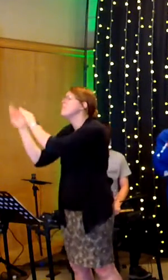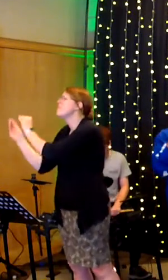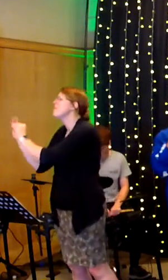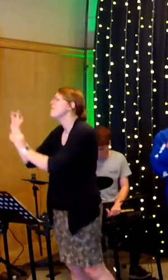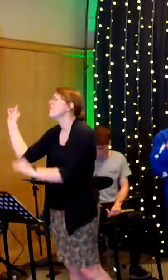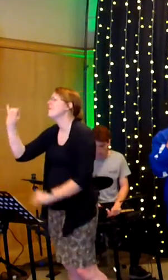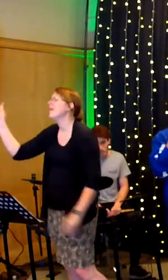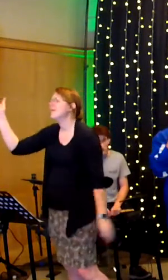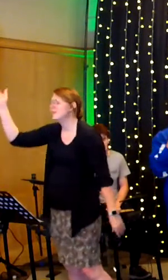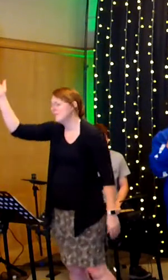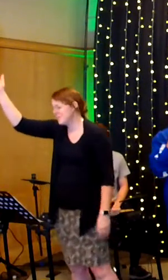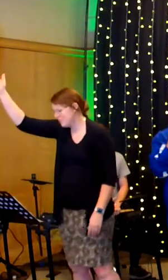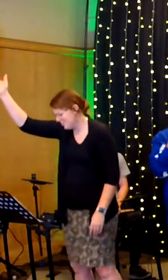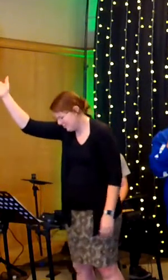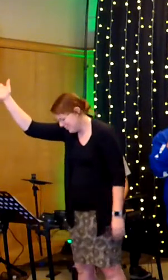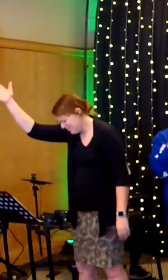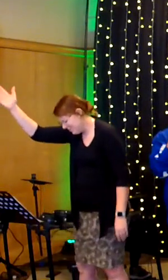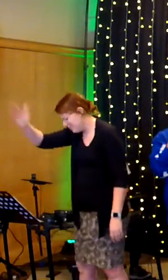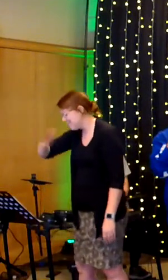want is all you